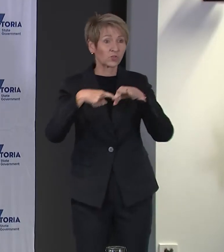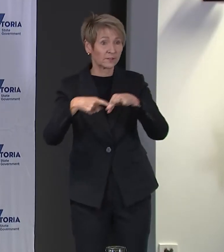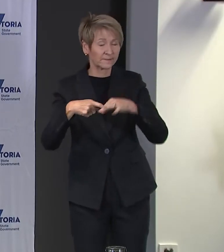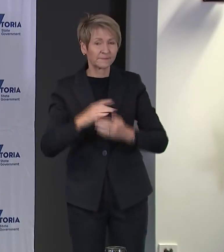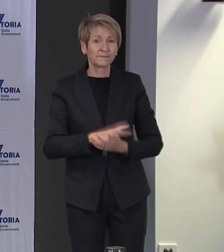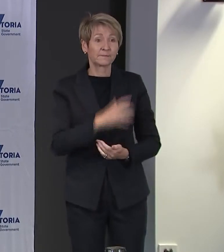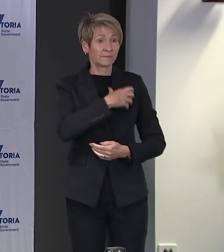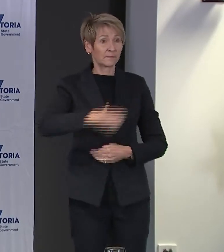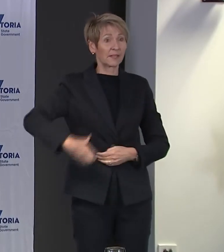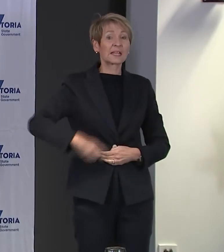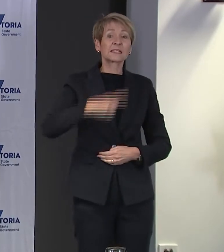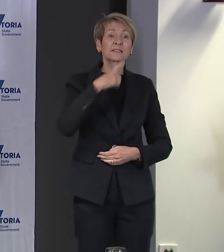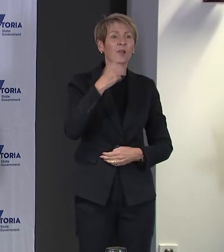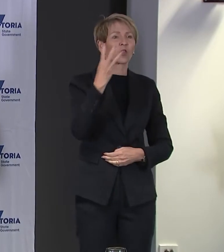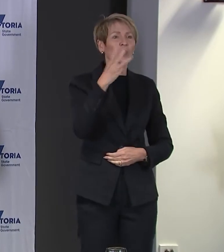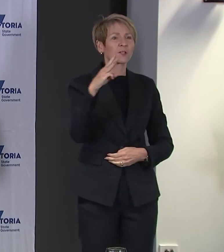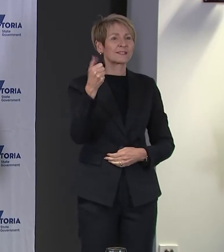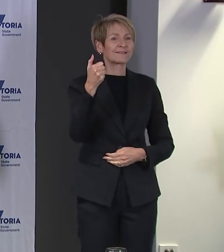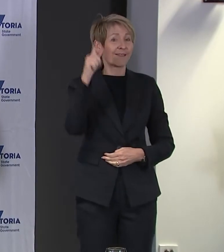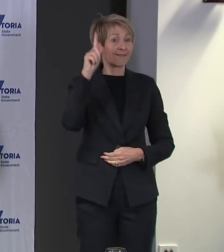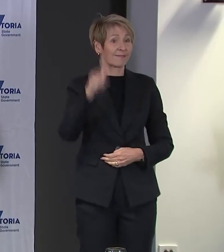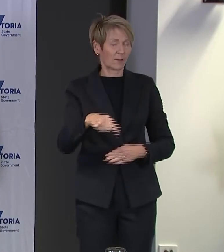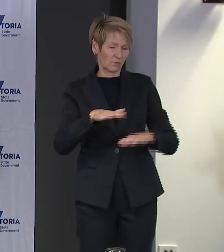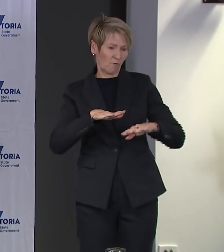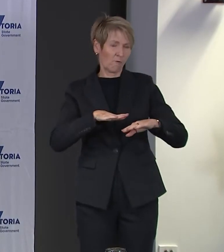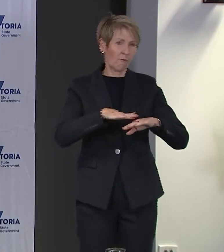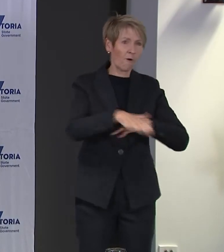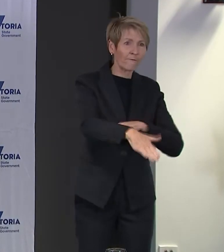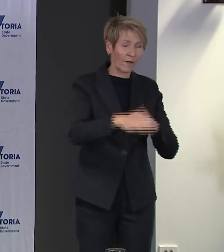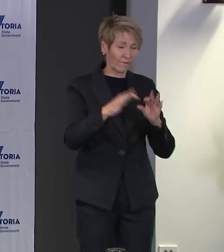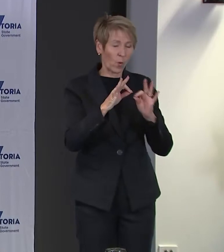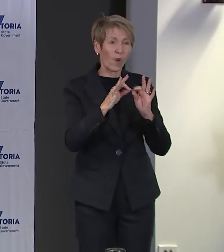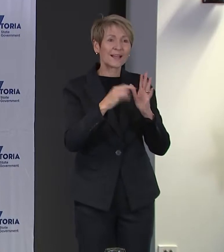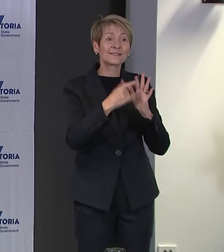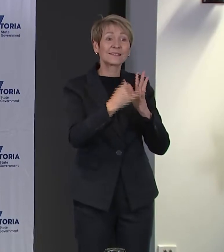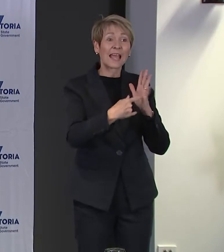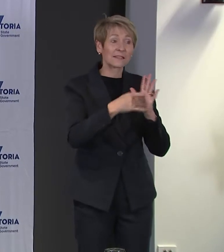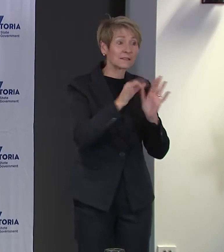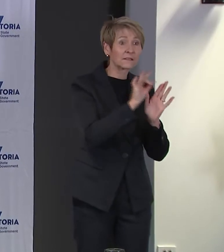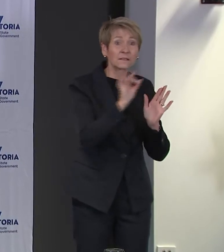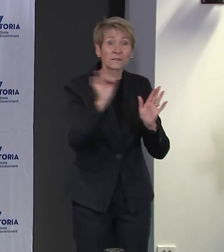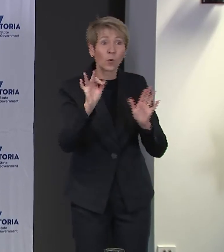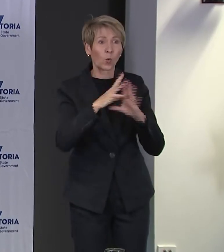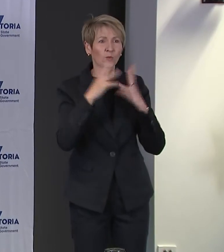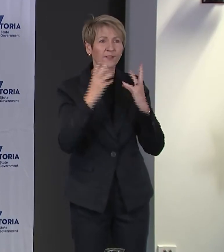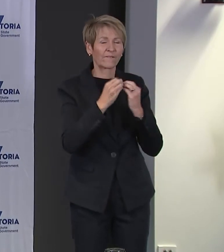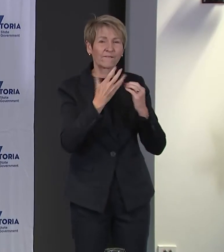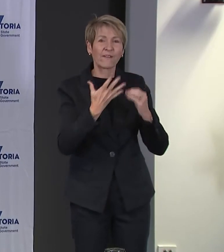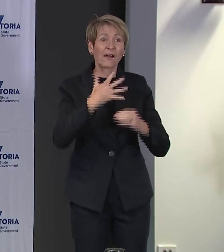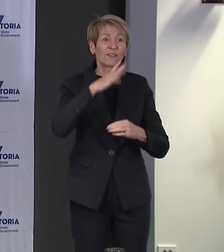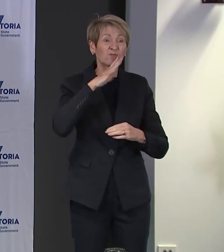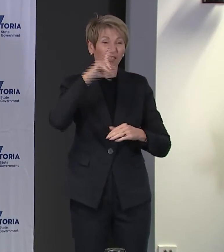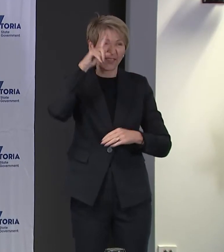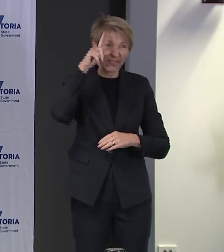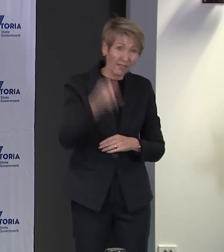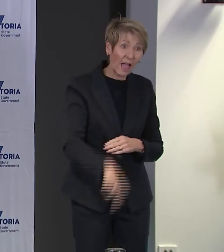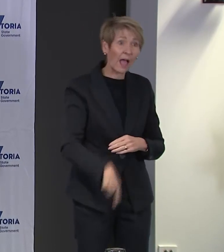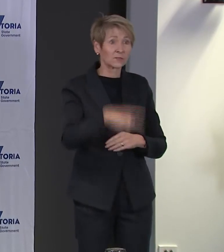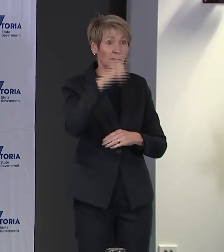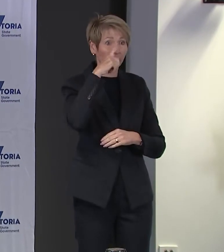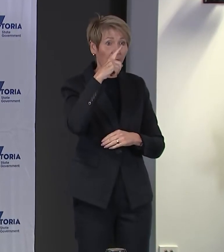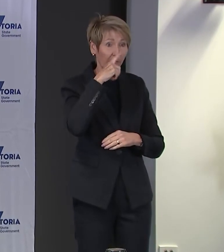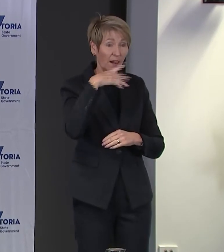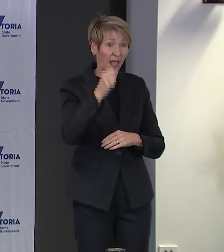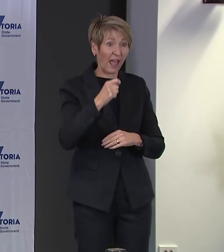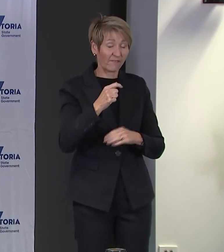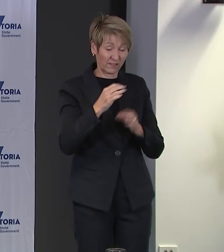said, 36,000 or so test results yesterday. That now means we have over 500,000 test results returned since the start of this outbreak, a